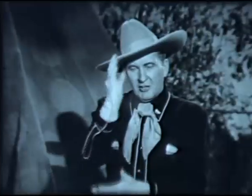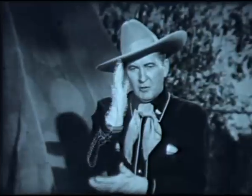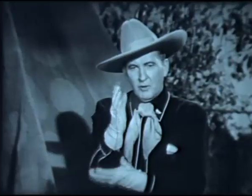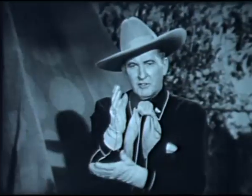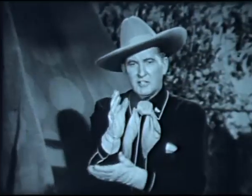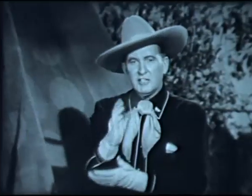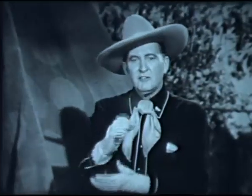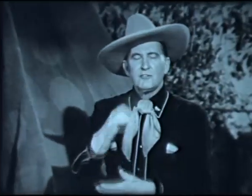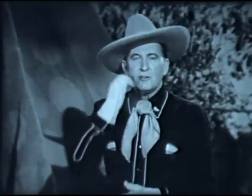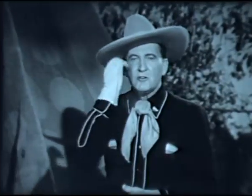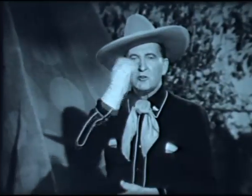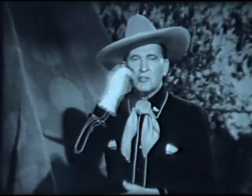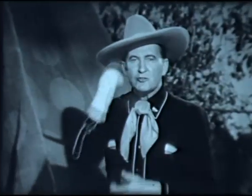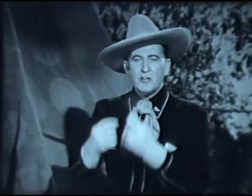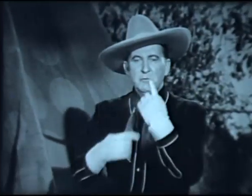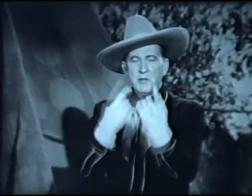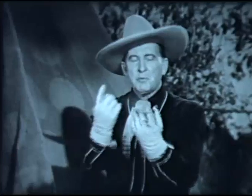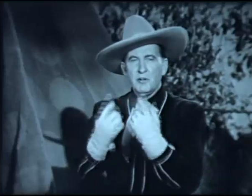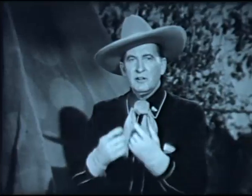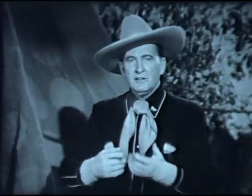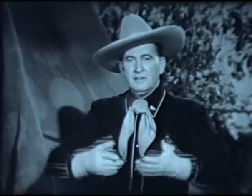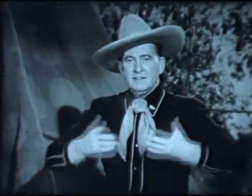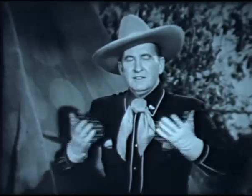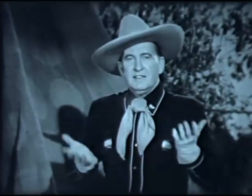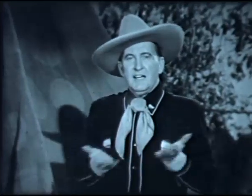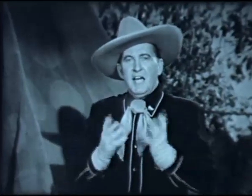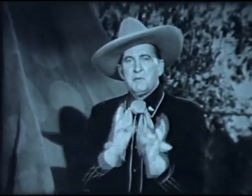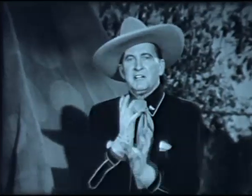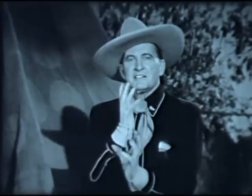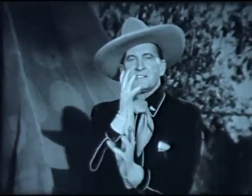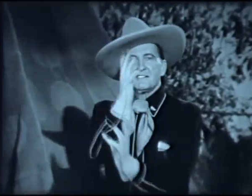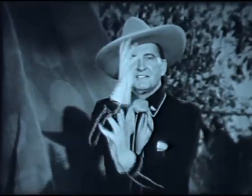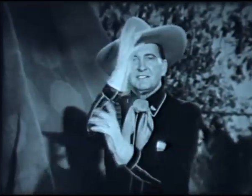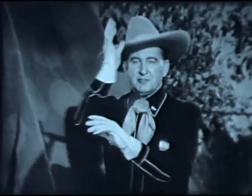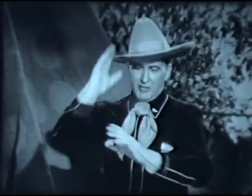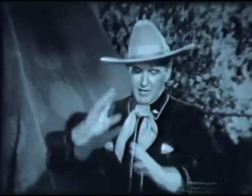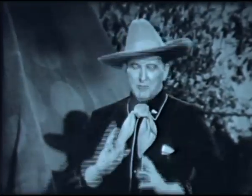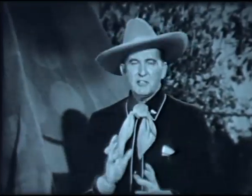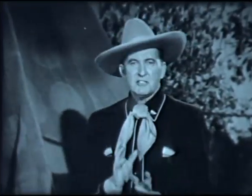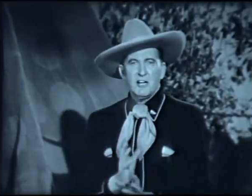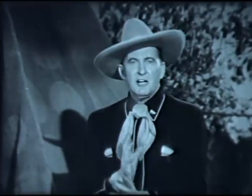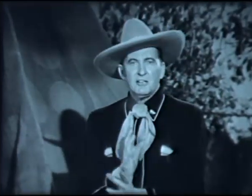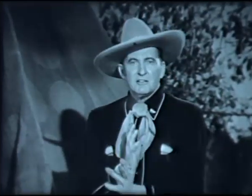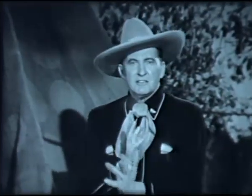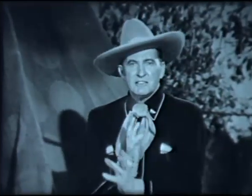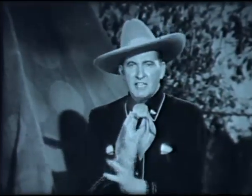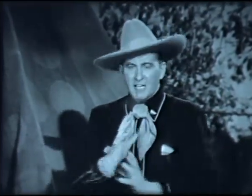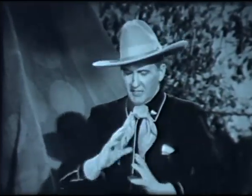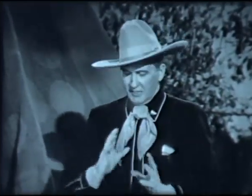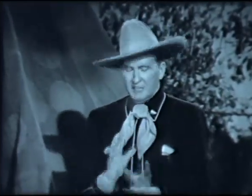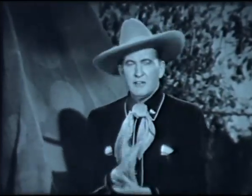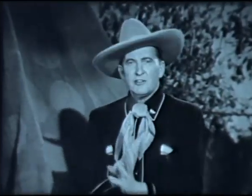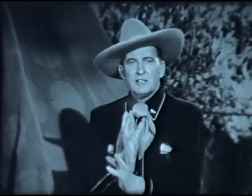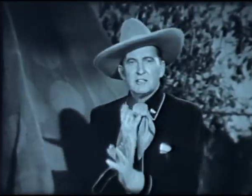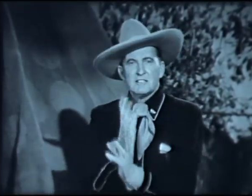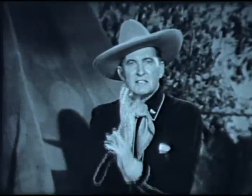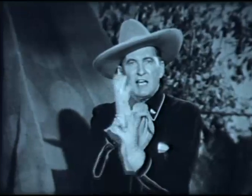He wanted to give these red people happiness. Now, happiness, the heart is gay, everything is